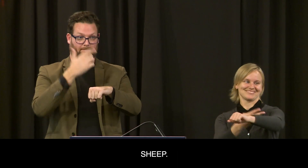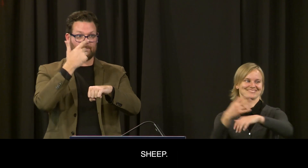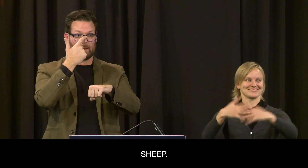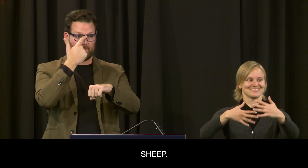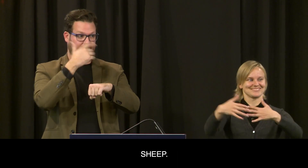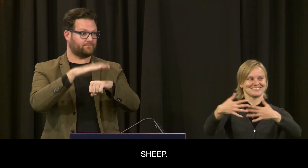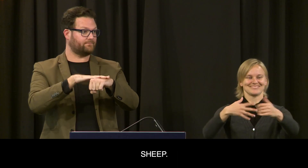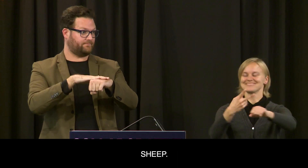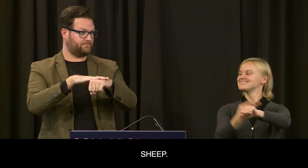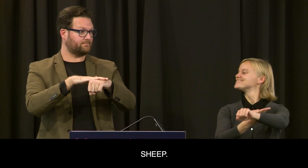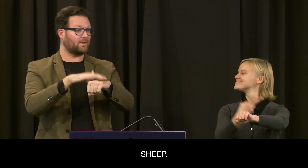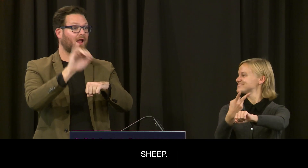Sheep.